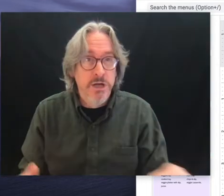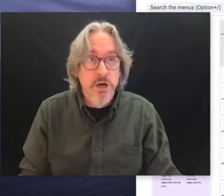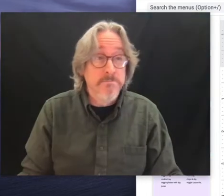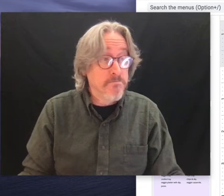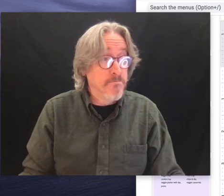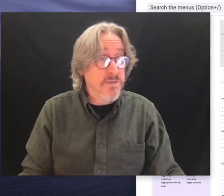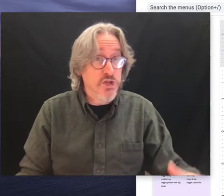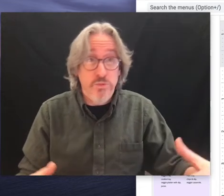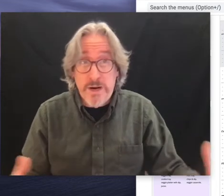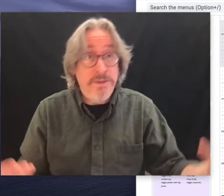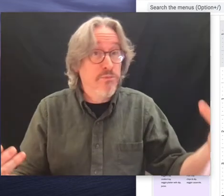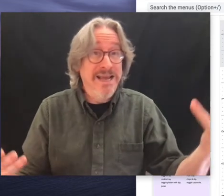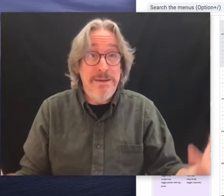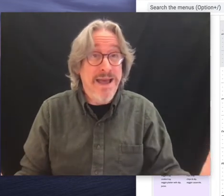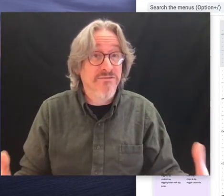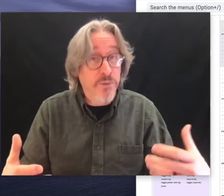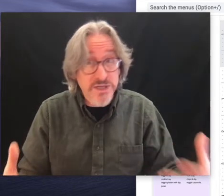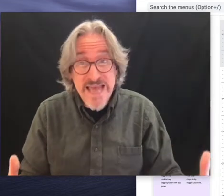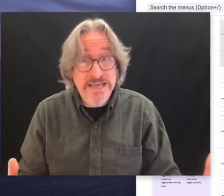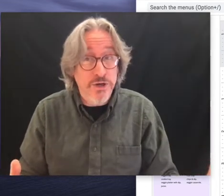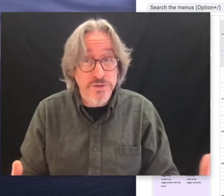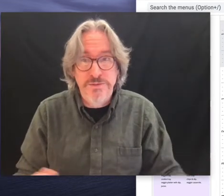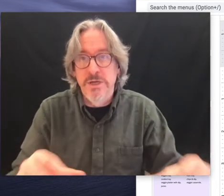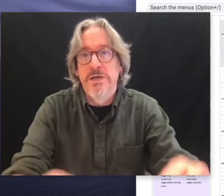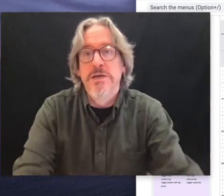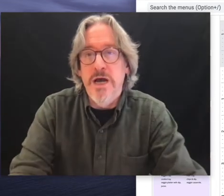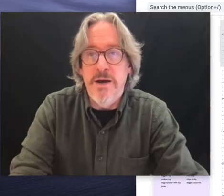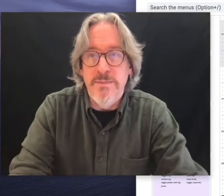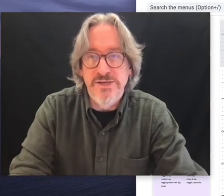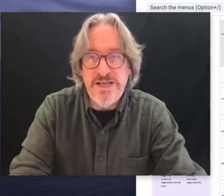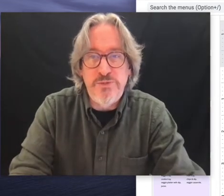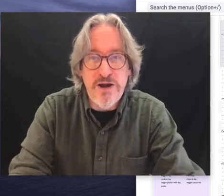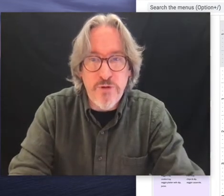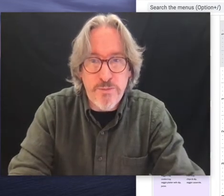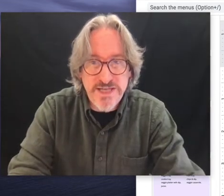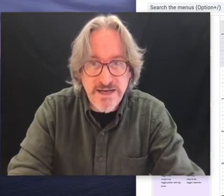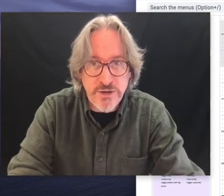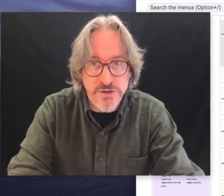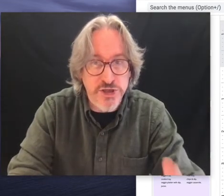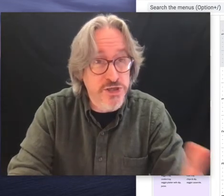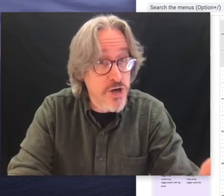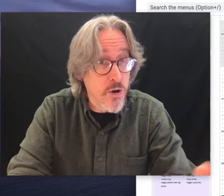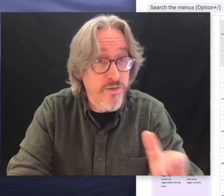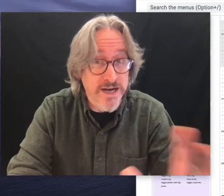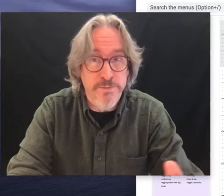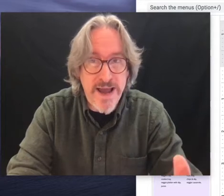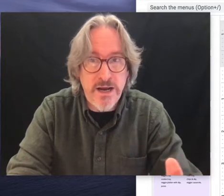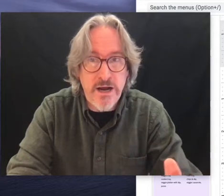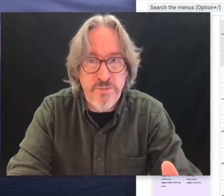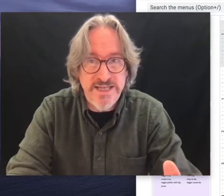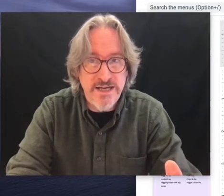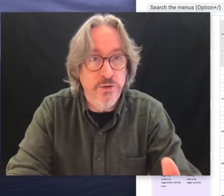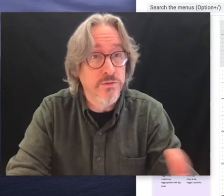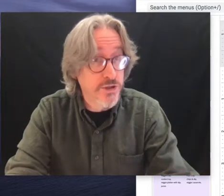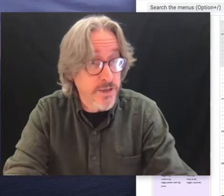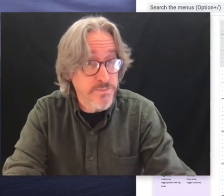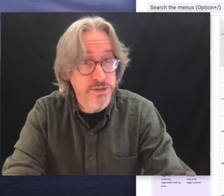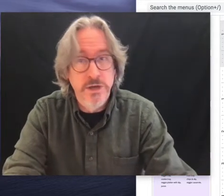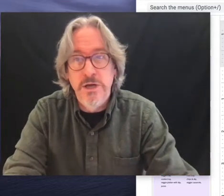chips. You might be bringing a bag of potatoes. So that's why I wrote potatoes, just to know that it's bag of